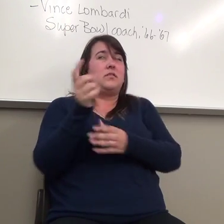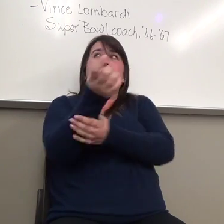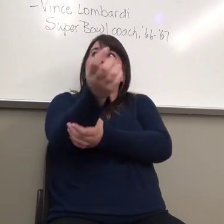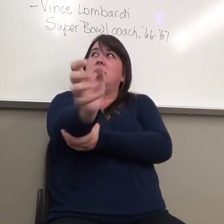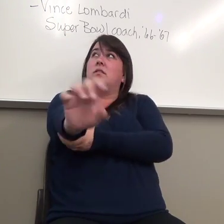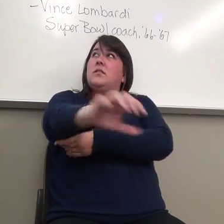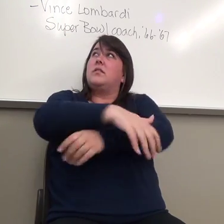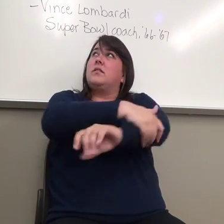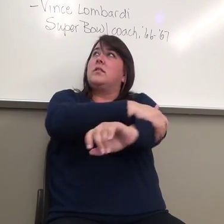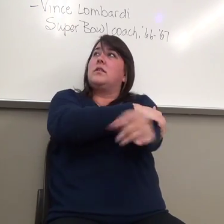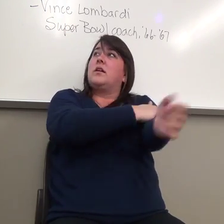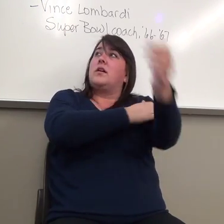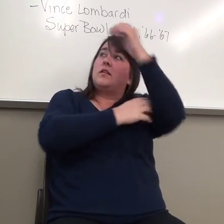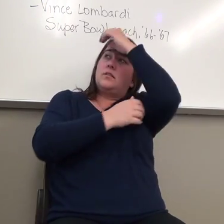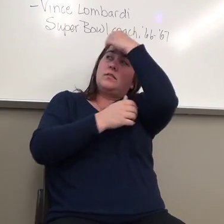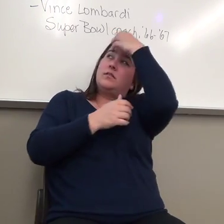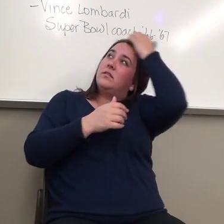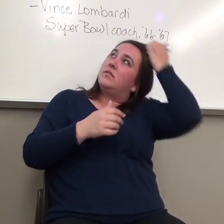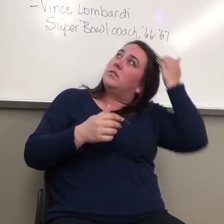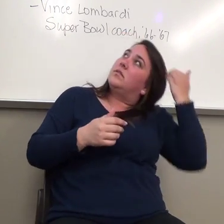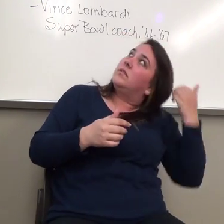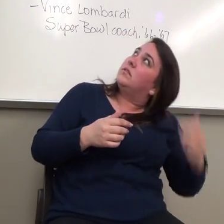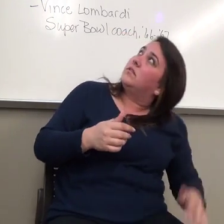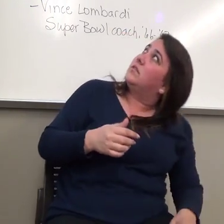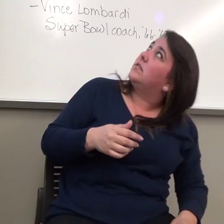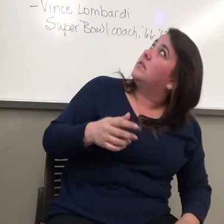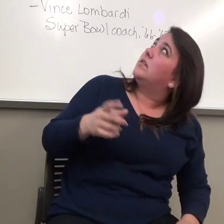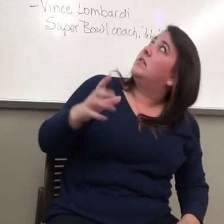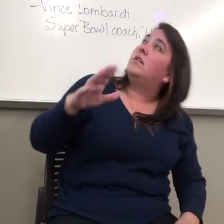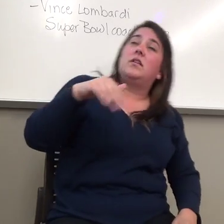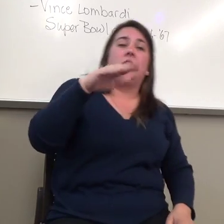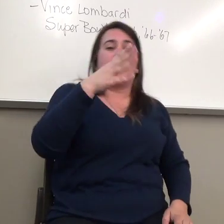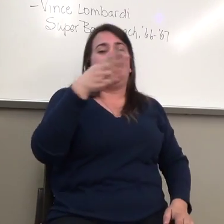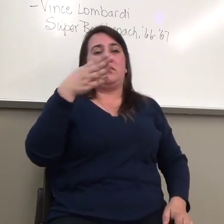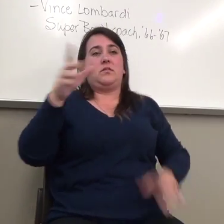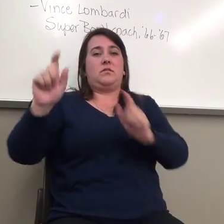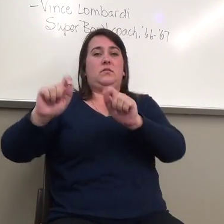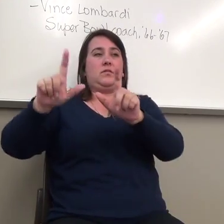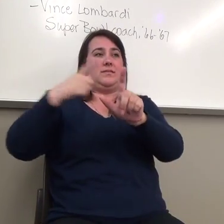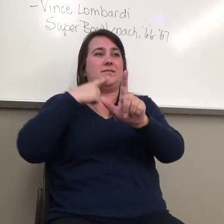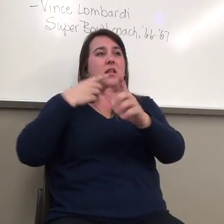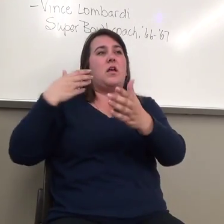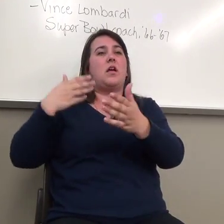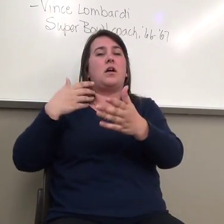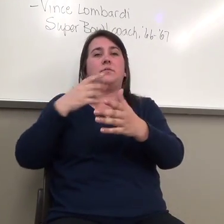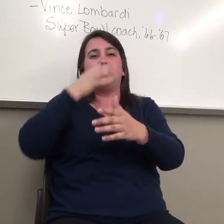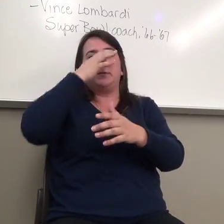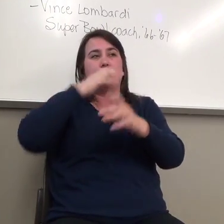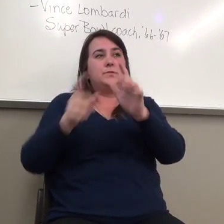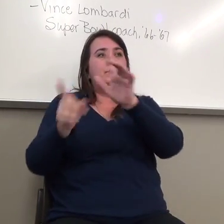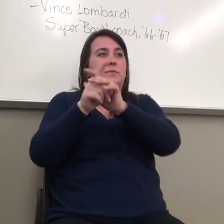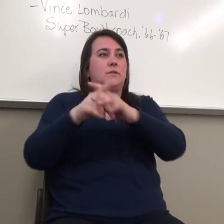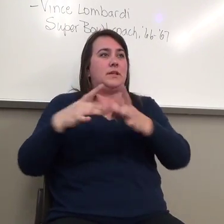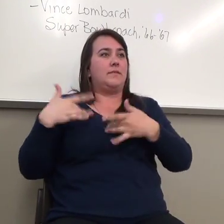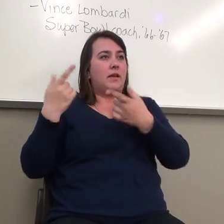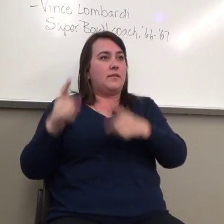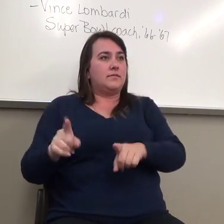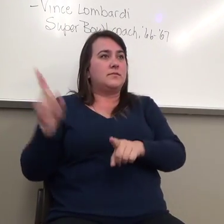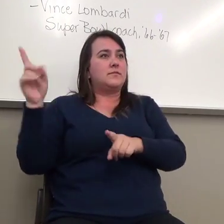there's a, this one I did, and it would come up here if I did this. I do have a due date on that. So it comes up